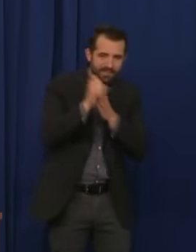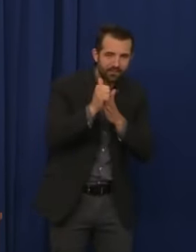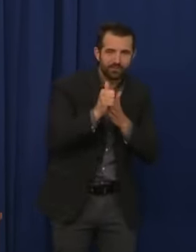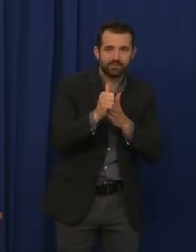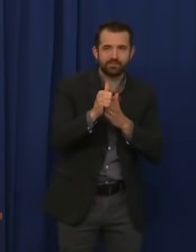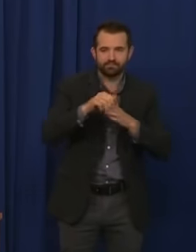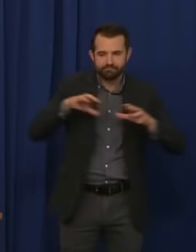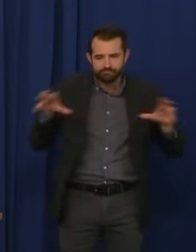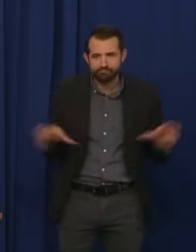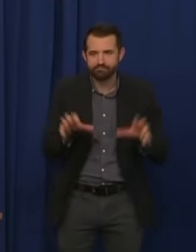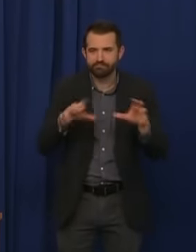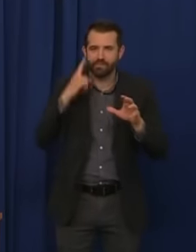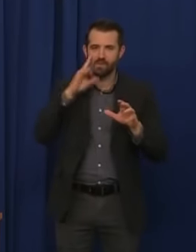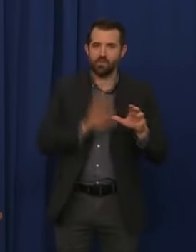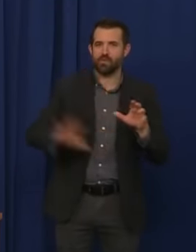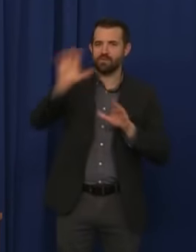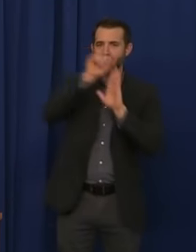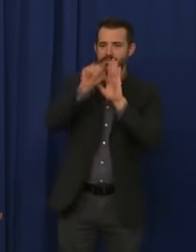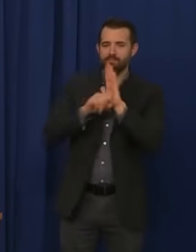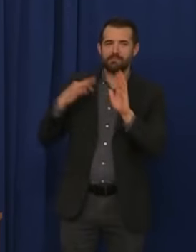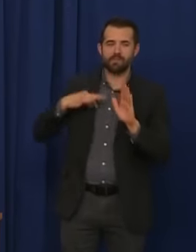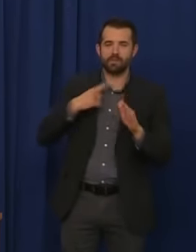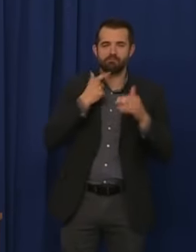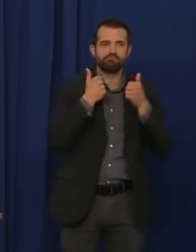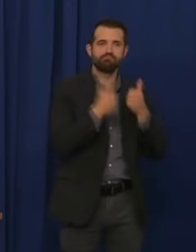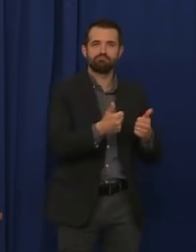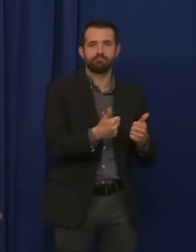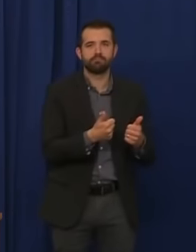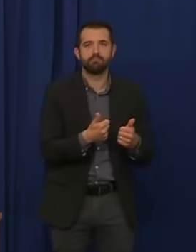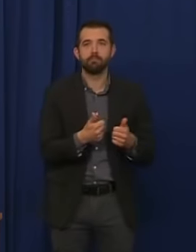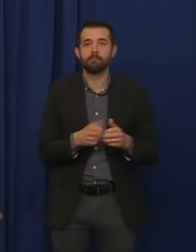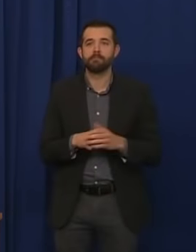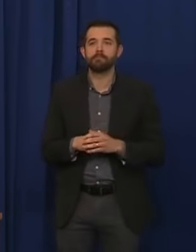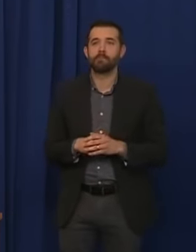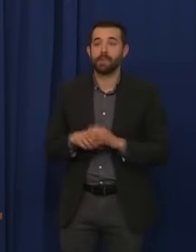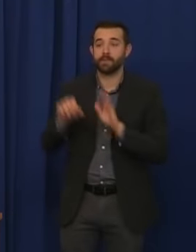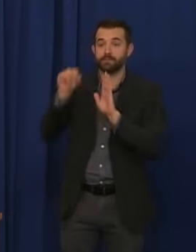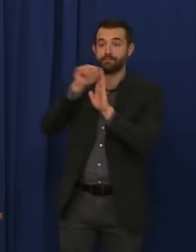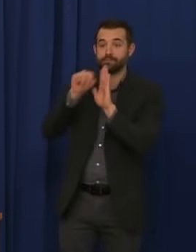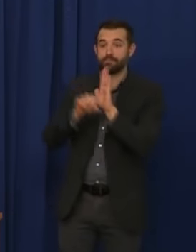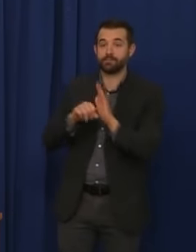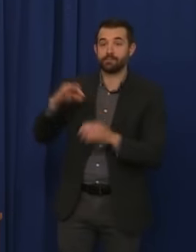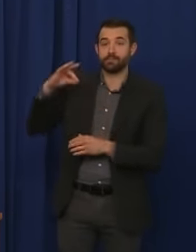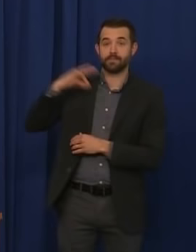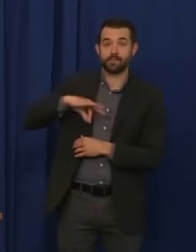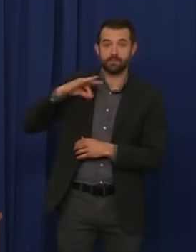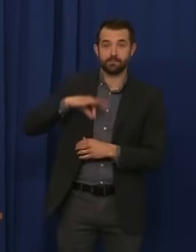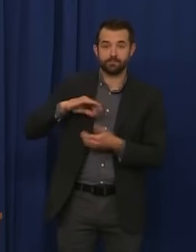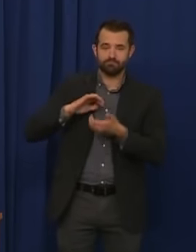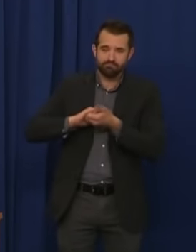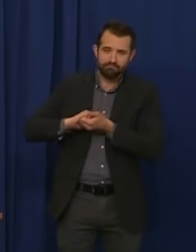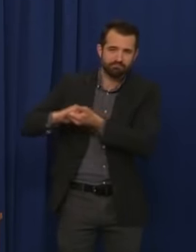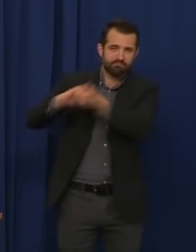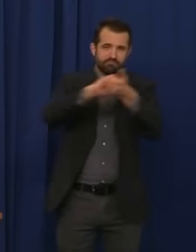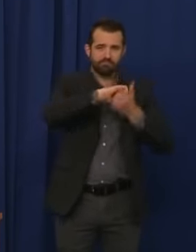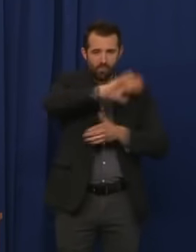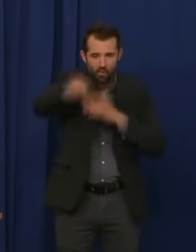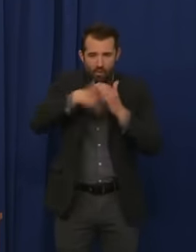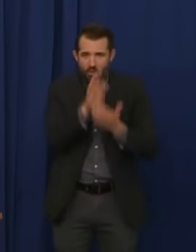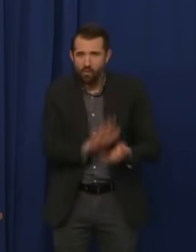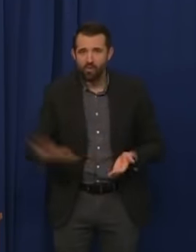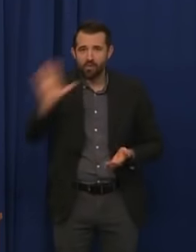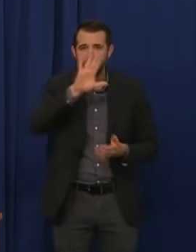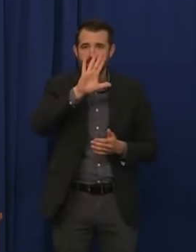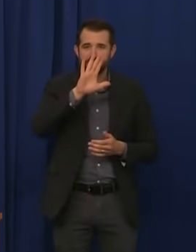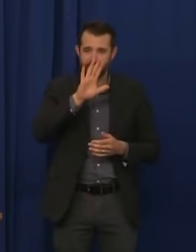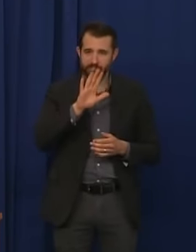Maine. The state of Maine has joined all other states in confronting the most serious threat to life and safety of